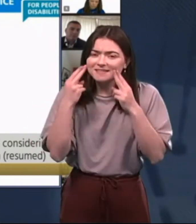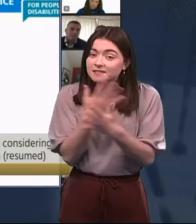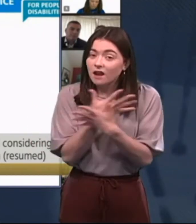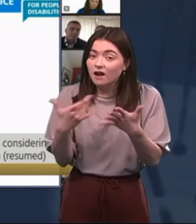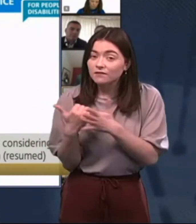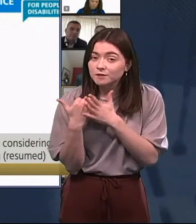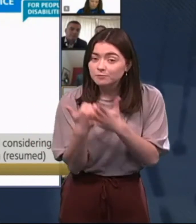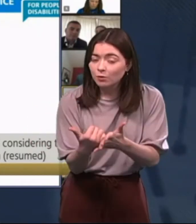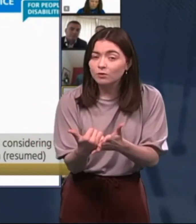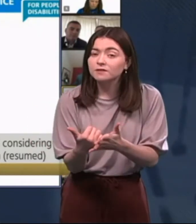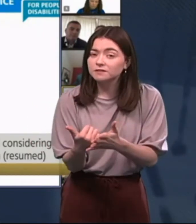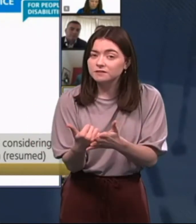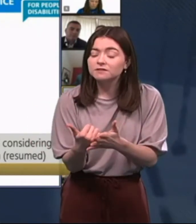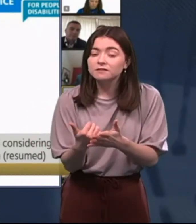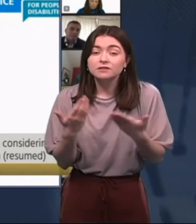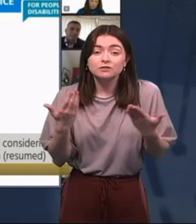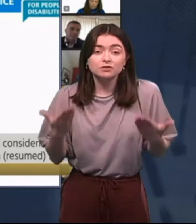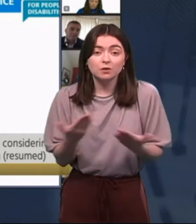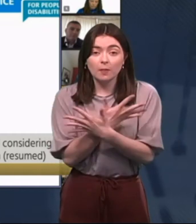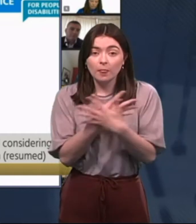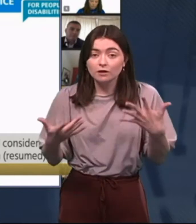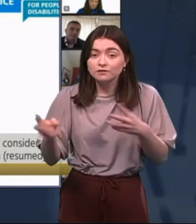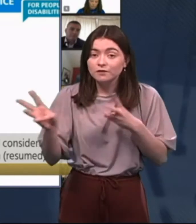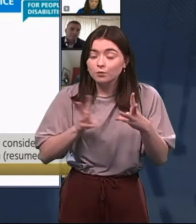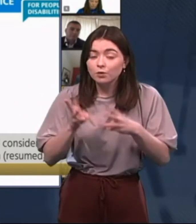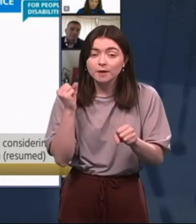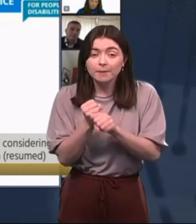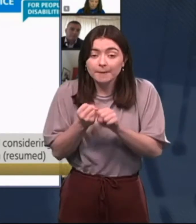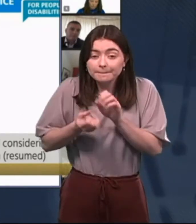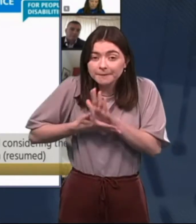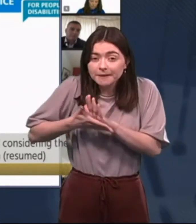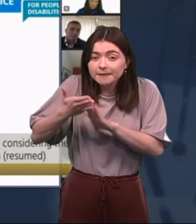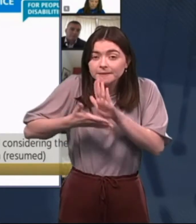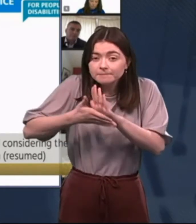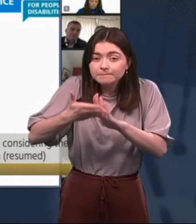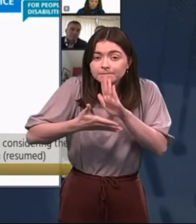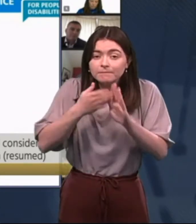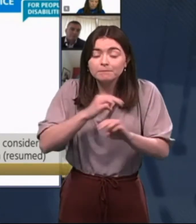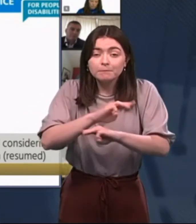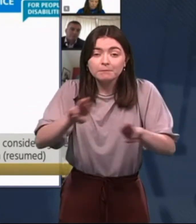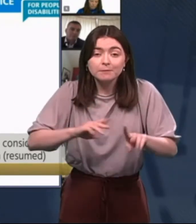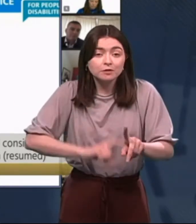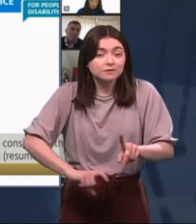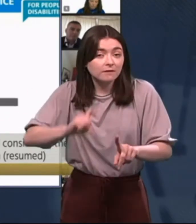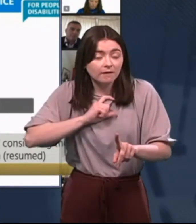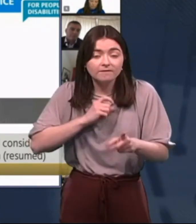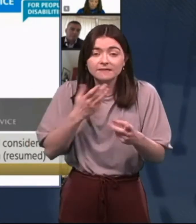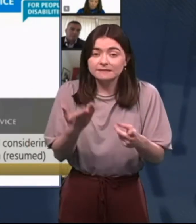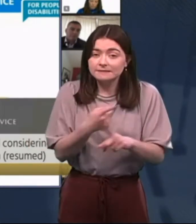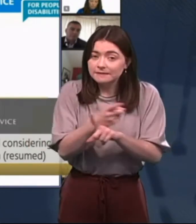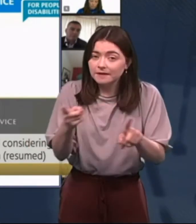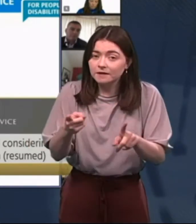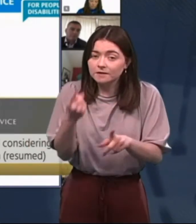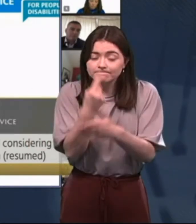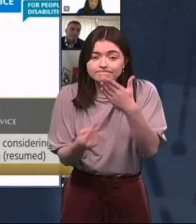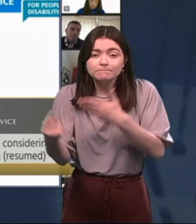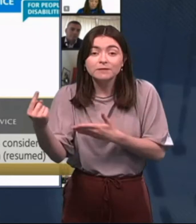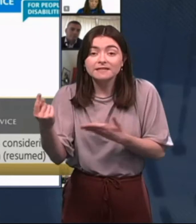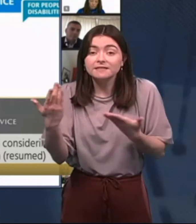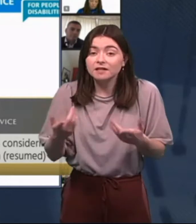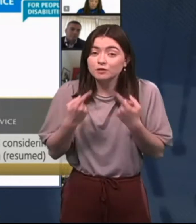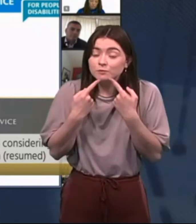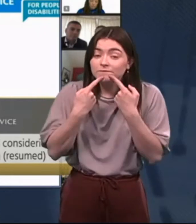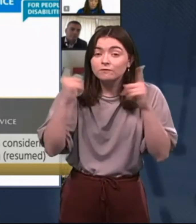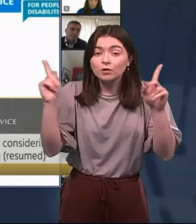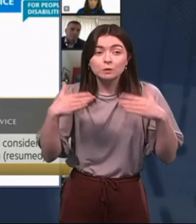support to get to that point. So a lot of our work is around building people's confidence and autonomy to actually even voice their